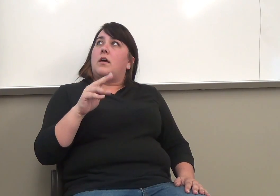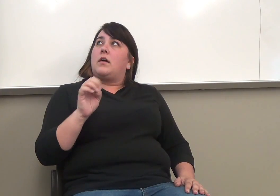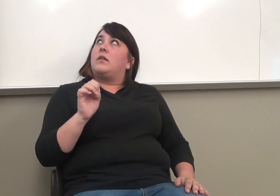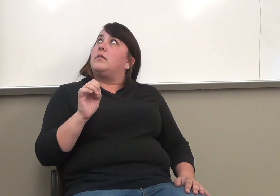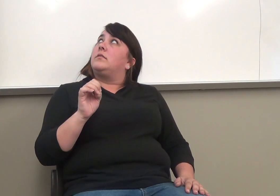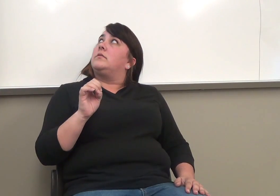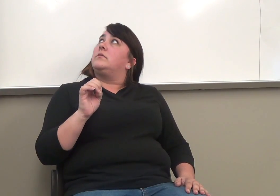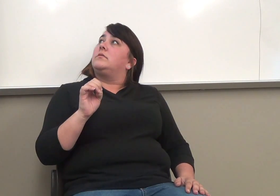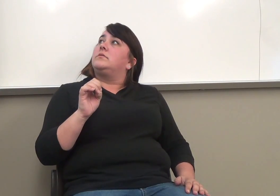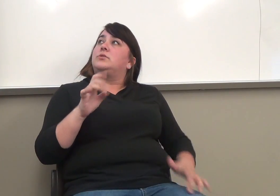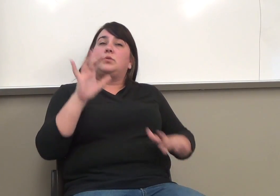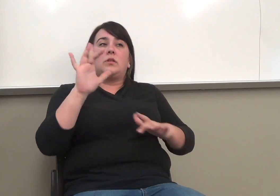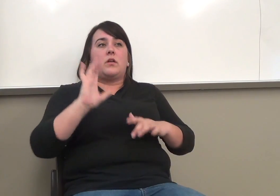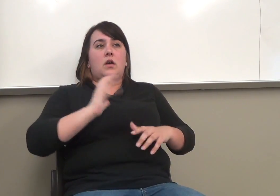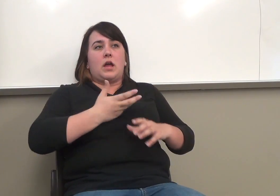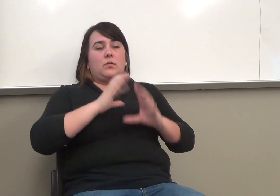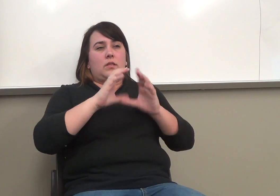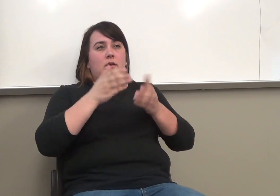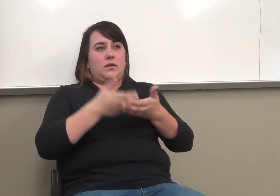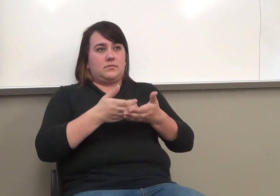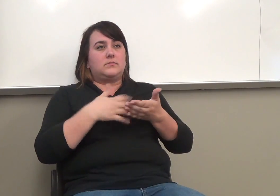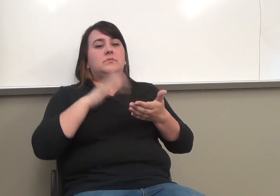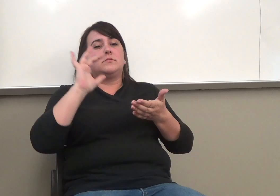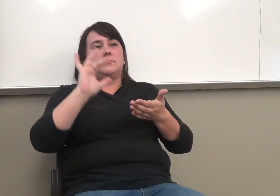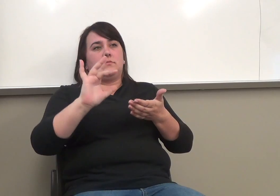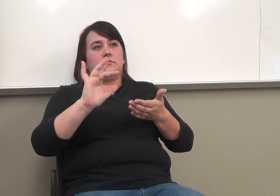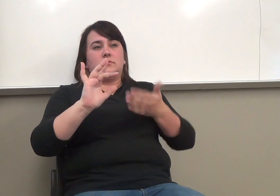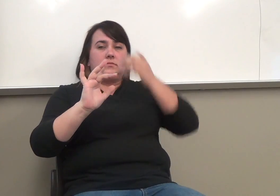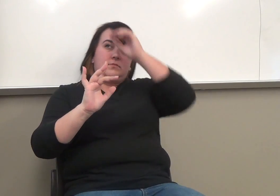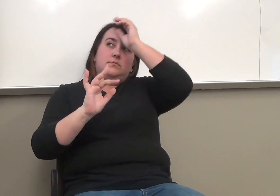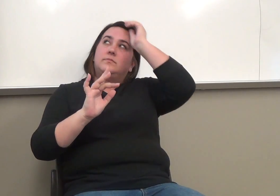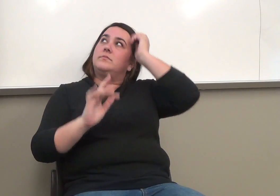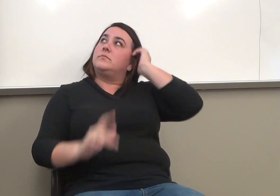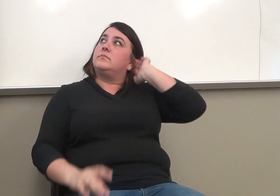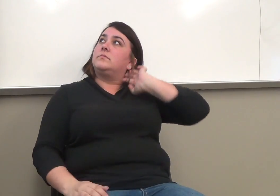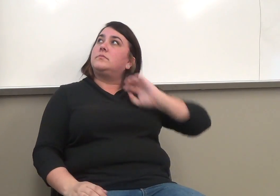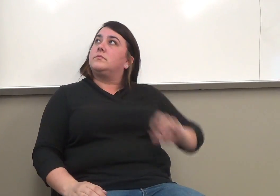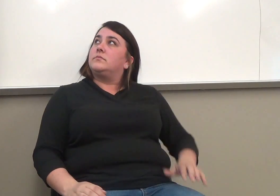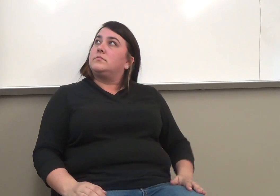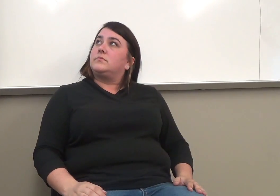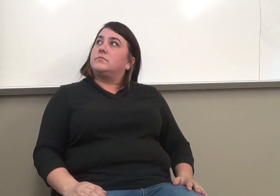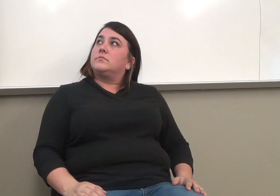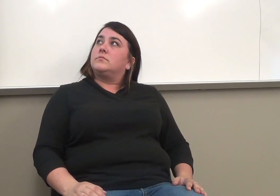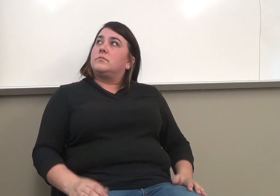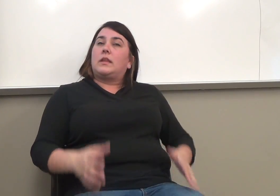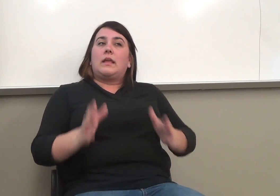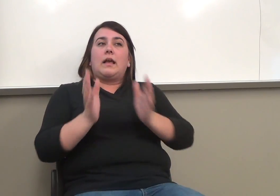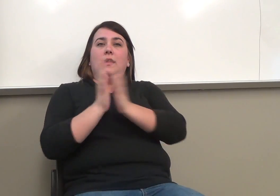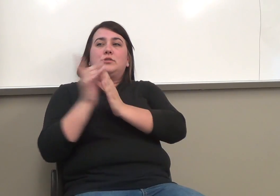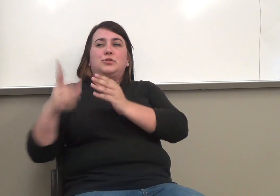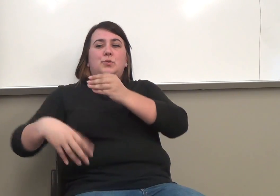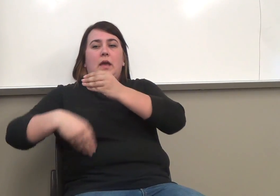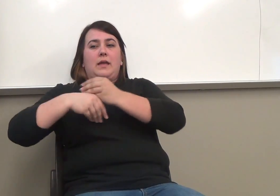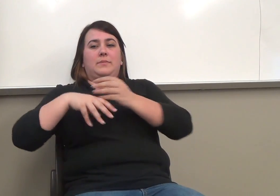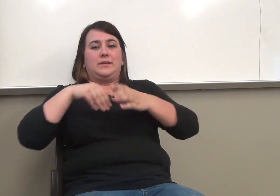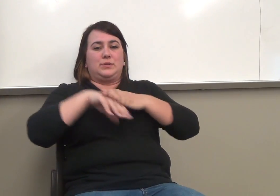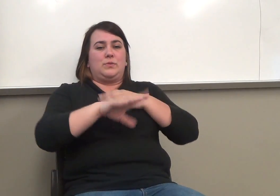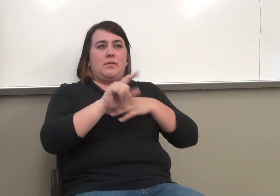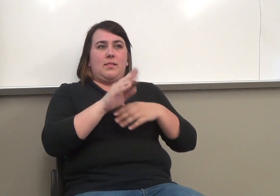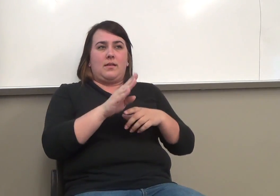list of grammar stuff. So I can get in here. I asked her to add me to this. This has been so